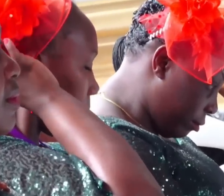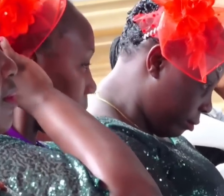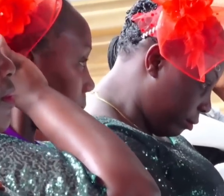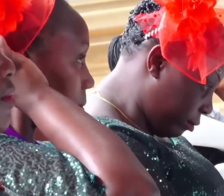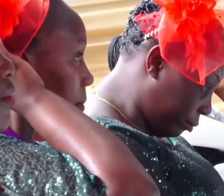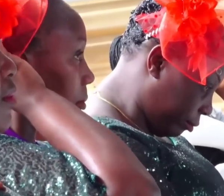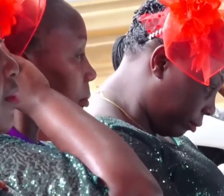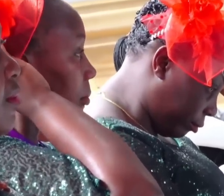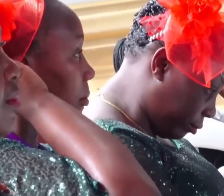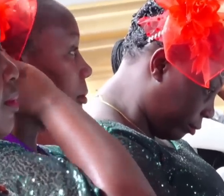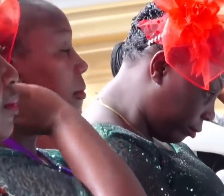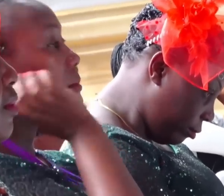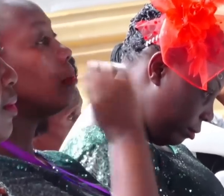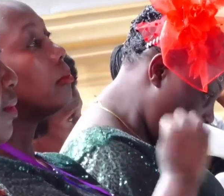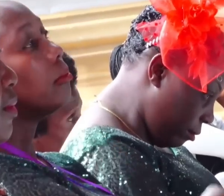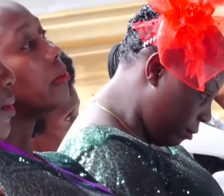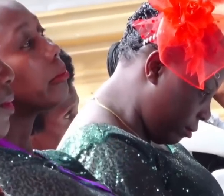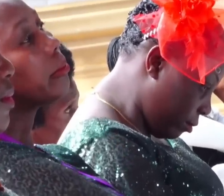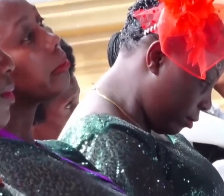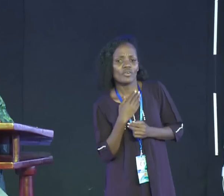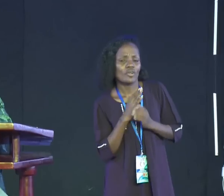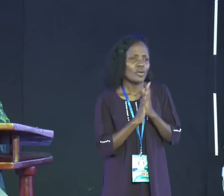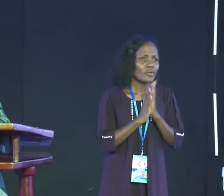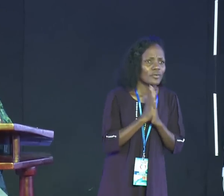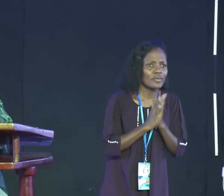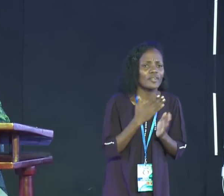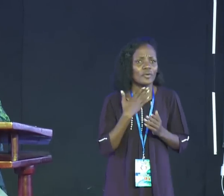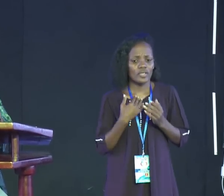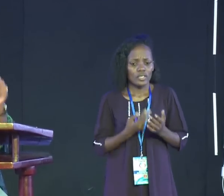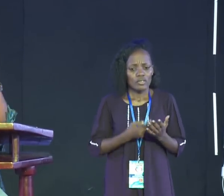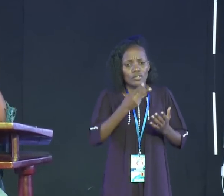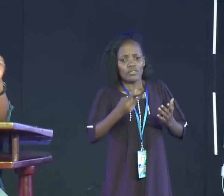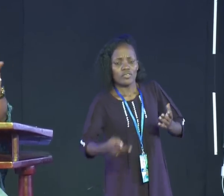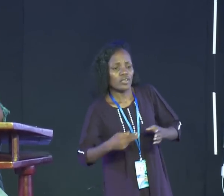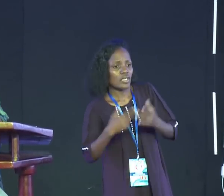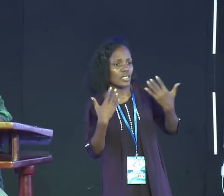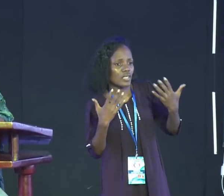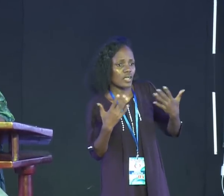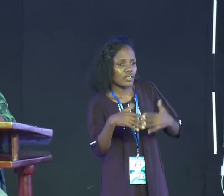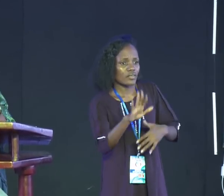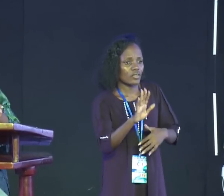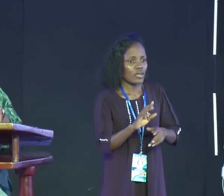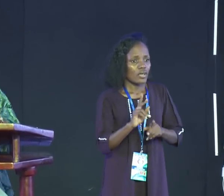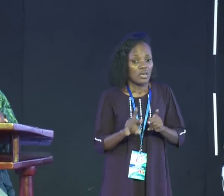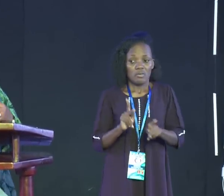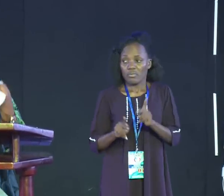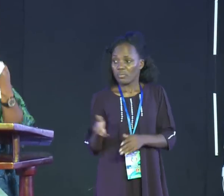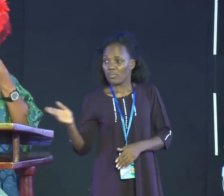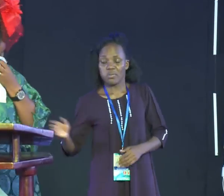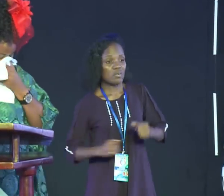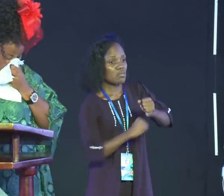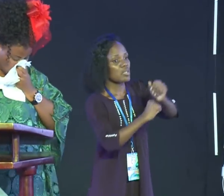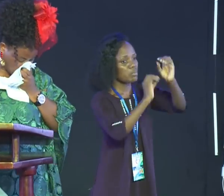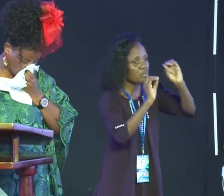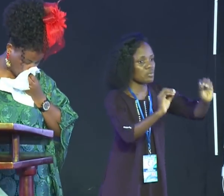wagenderera okugwamu, maybe the hands that you intended to fall into, nabo bagamba tannalaba, they also